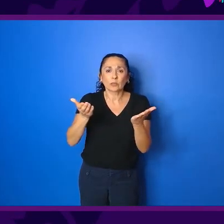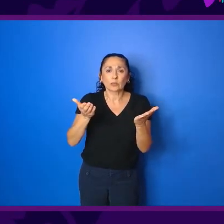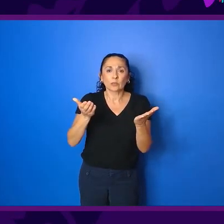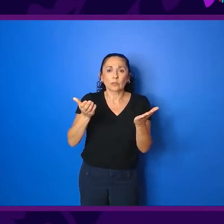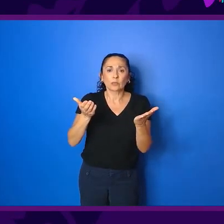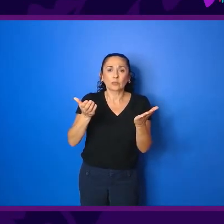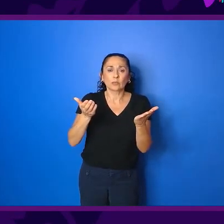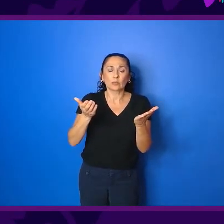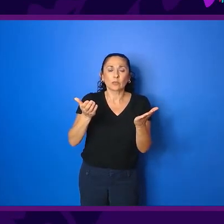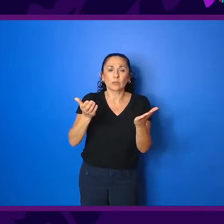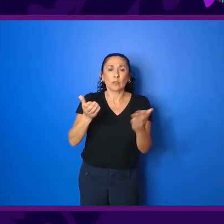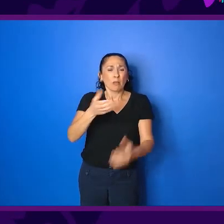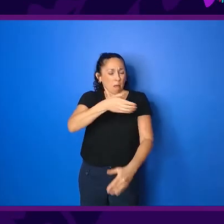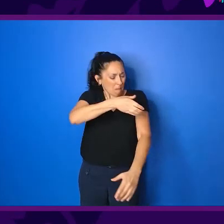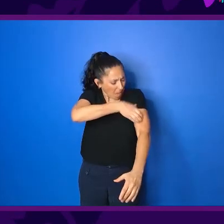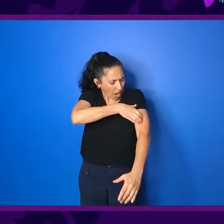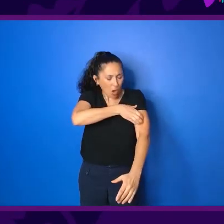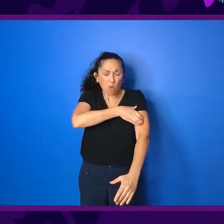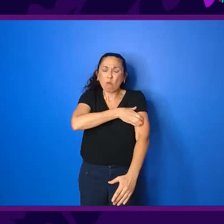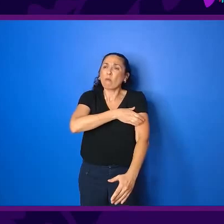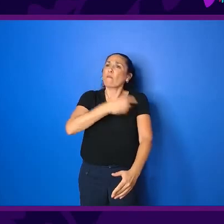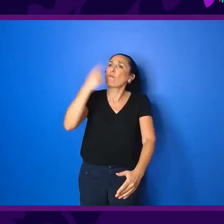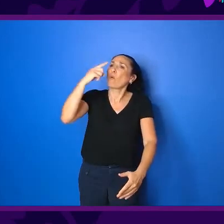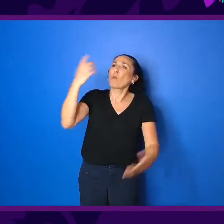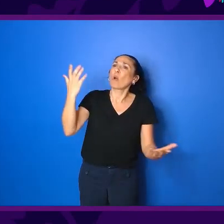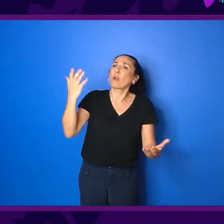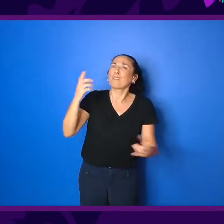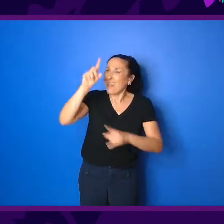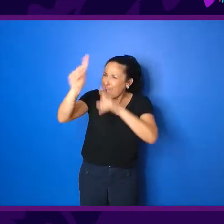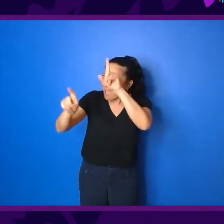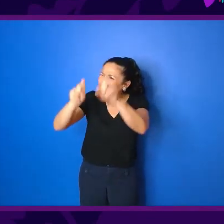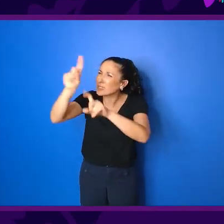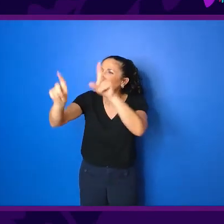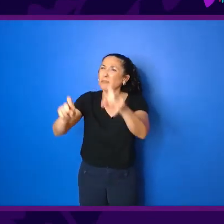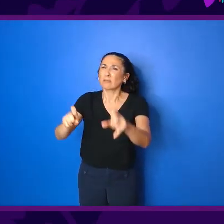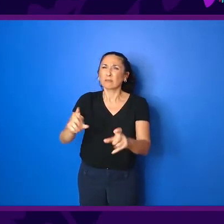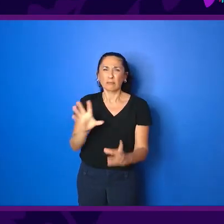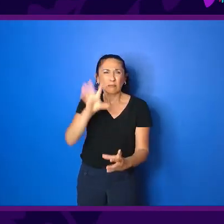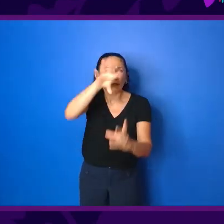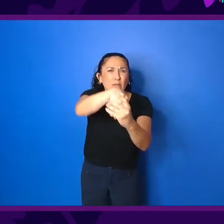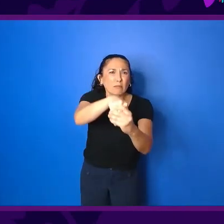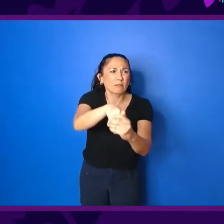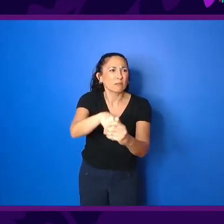a power to ask questions, engage, vote.